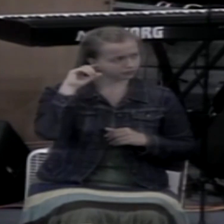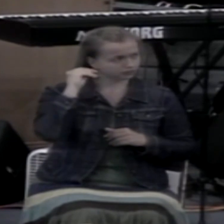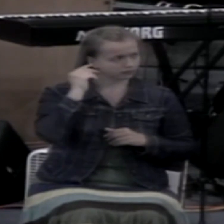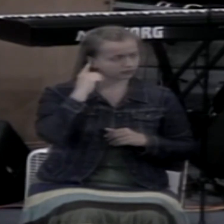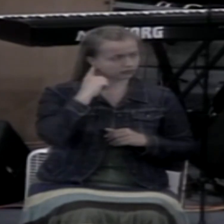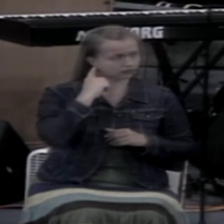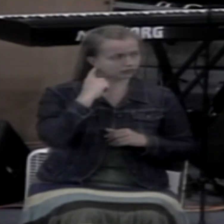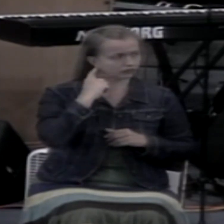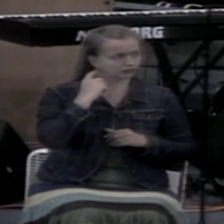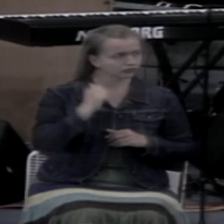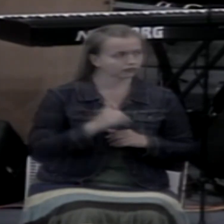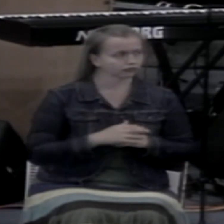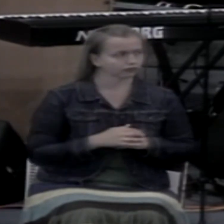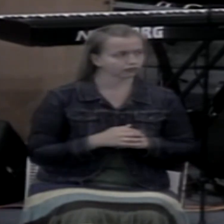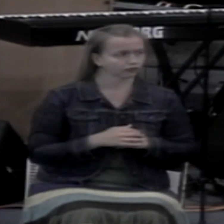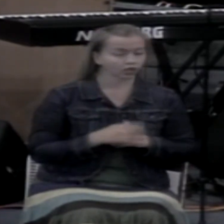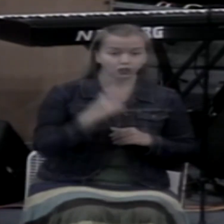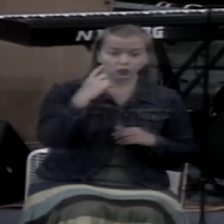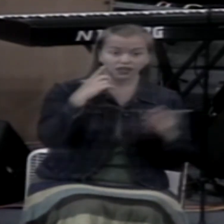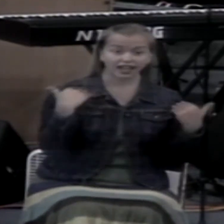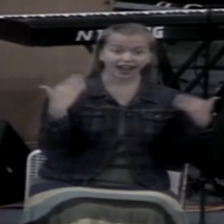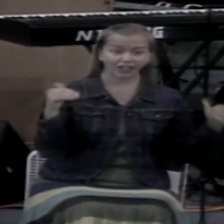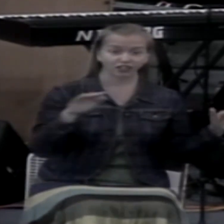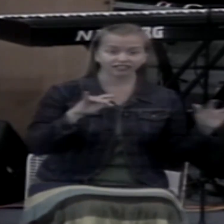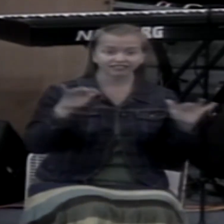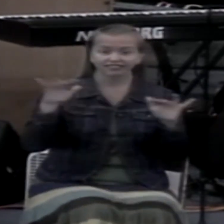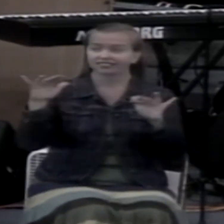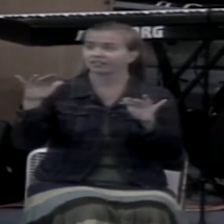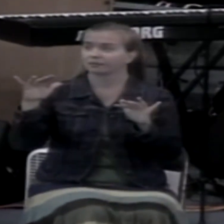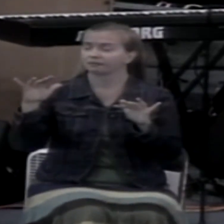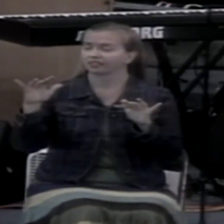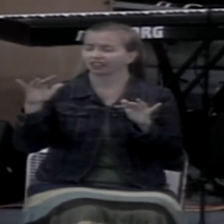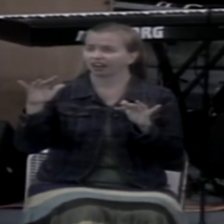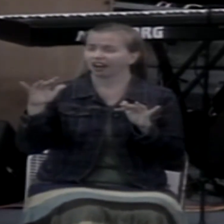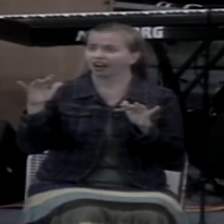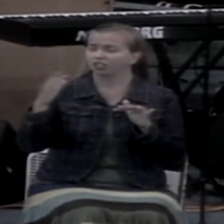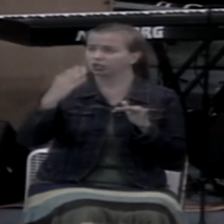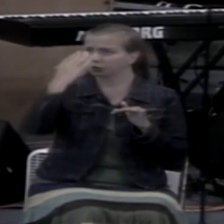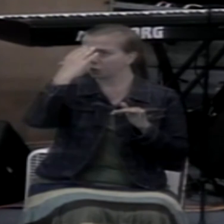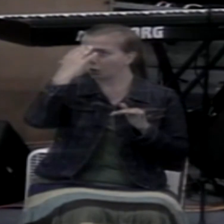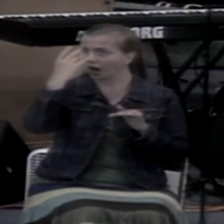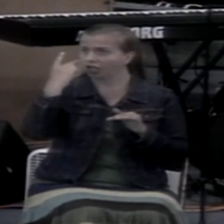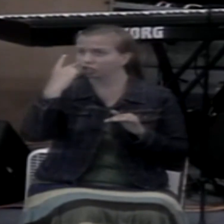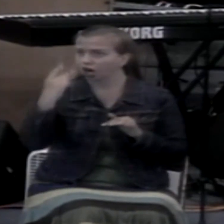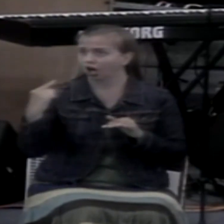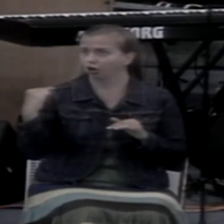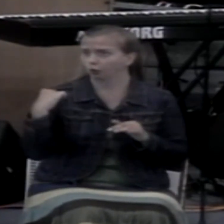Don't run in and tattle on him, because that's not our job.